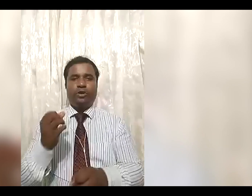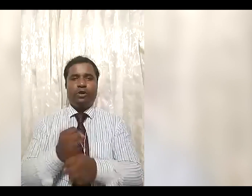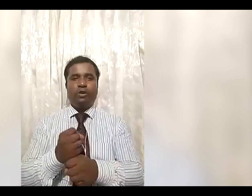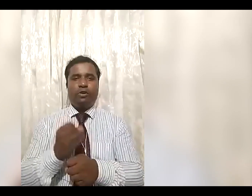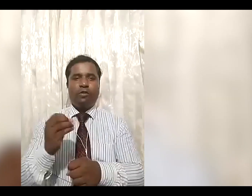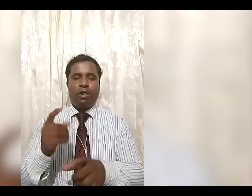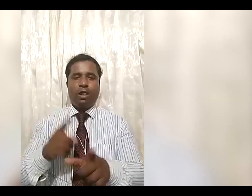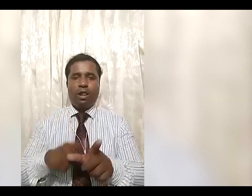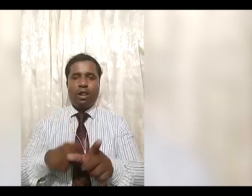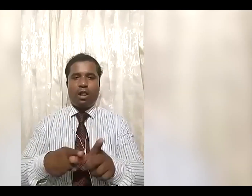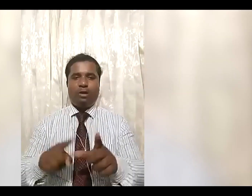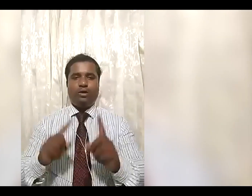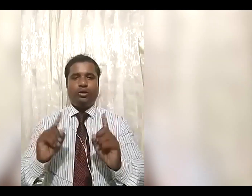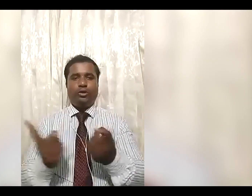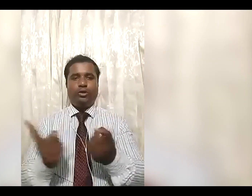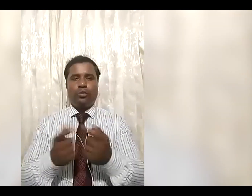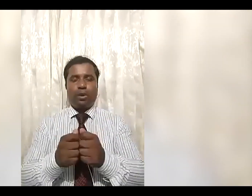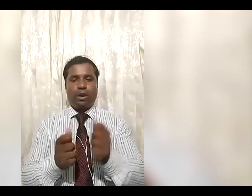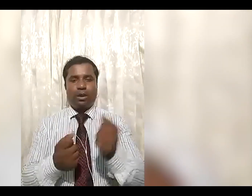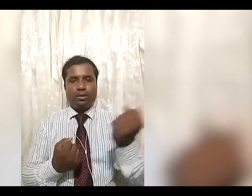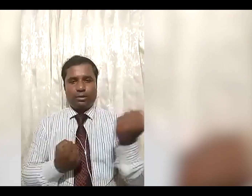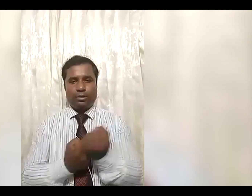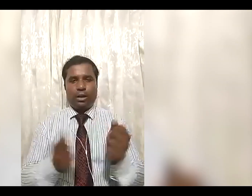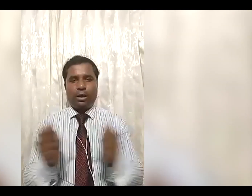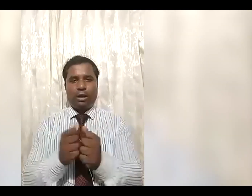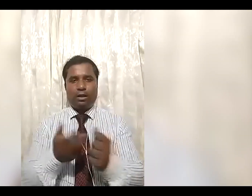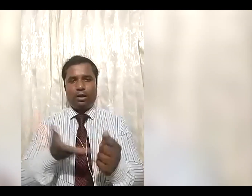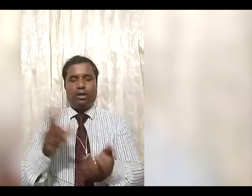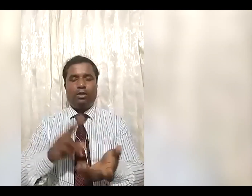all of us should work.